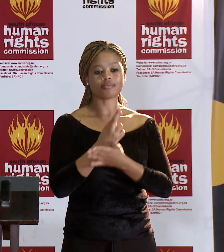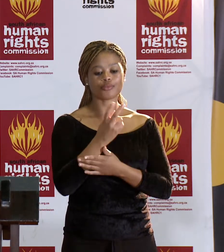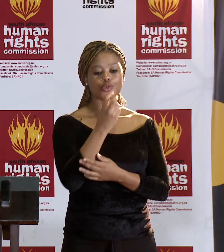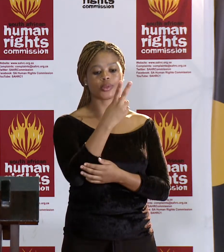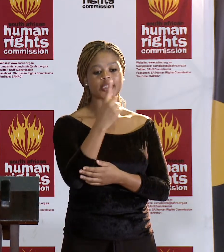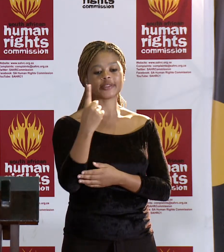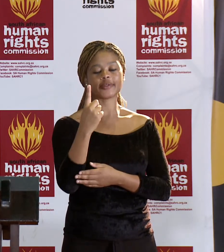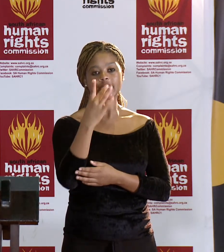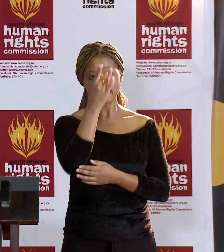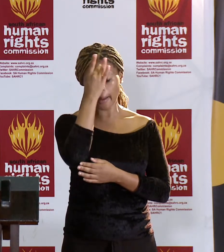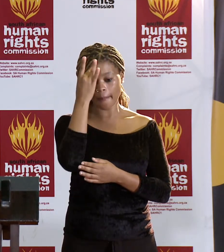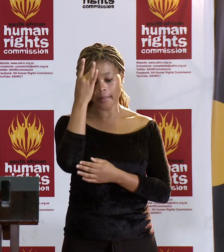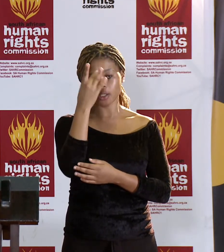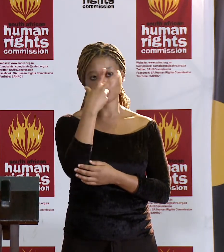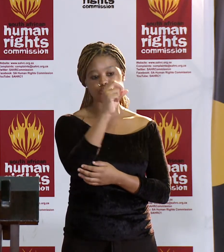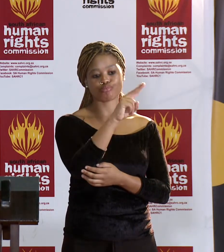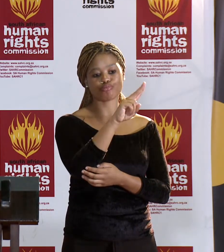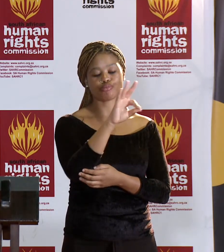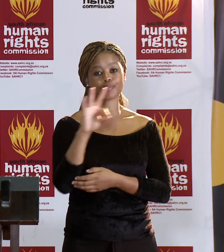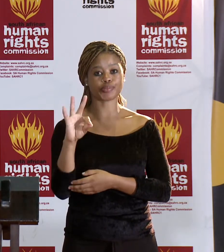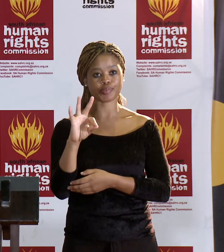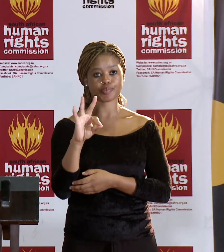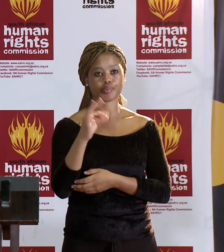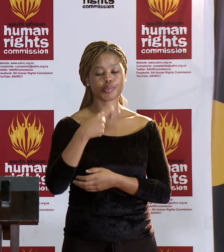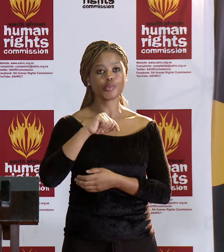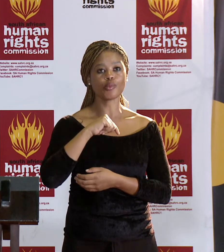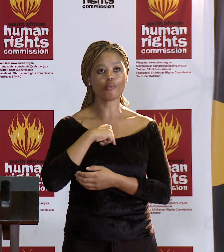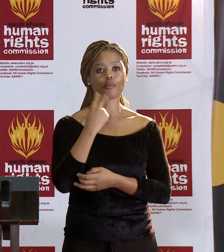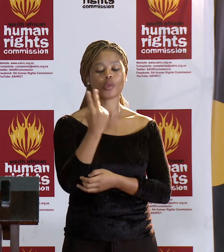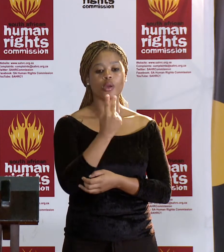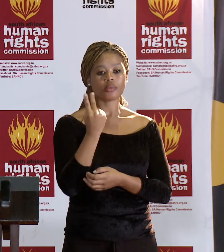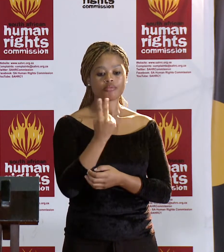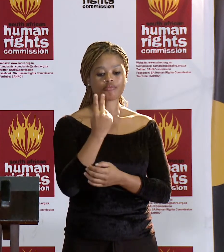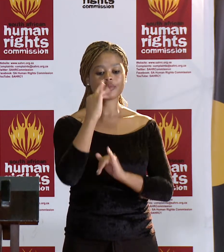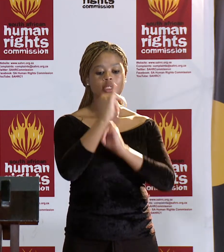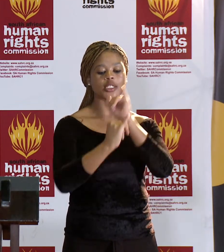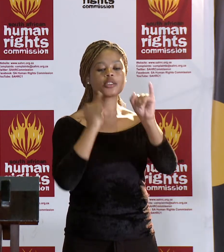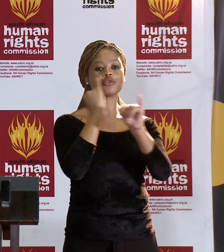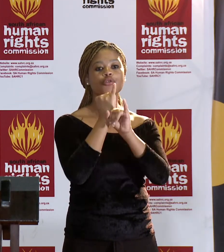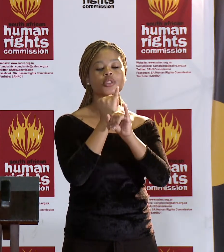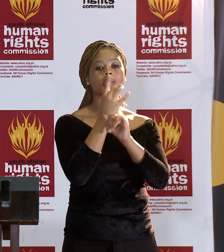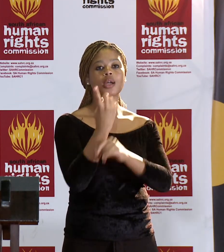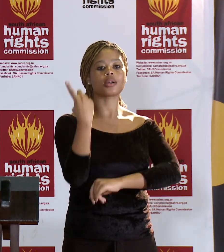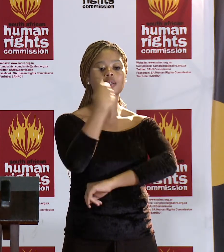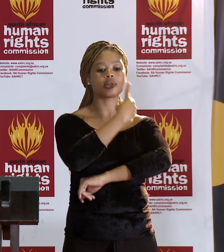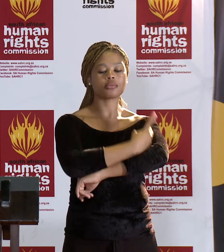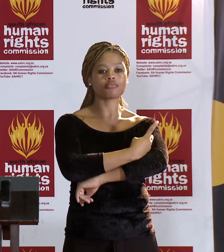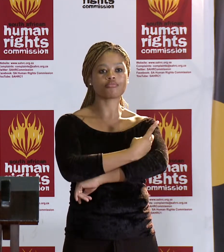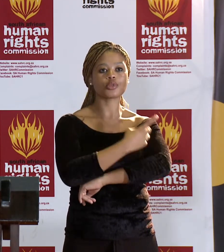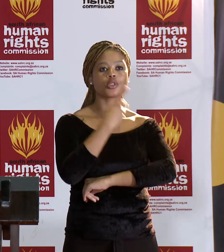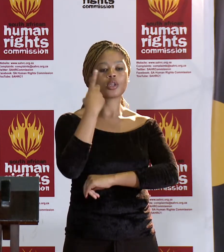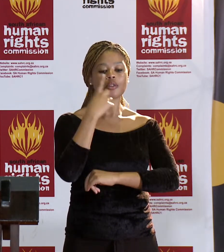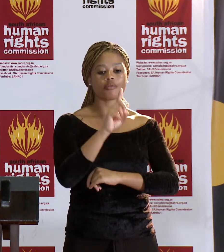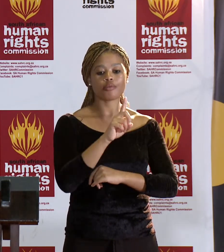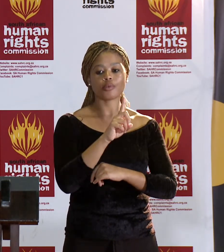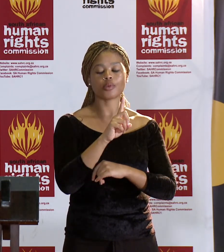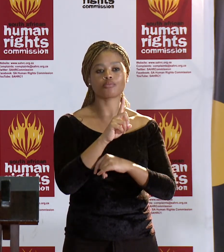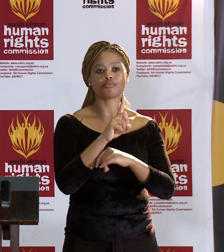of March 2023, which is also International Day for the Elimination of